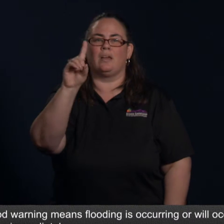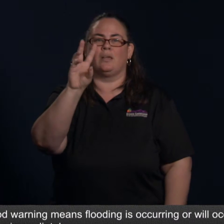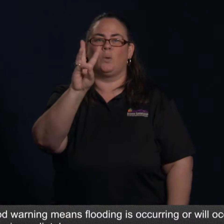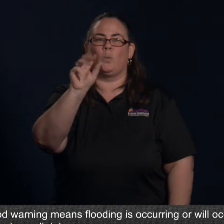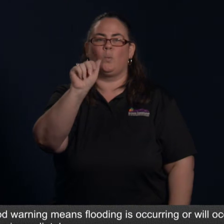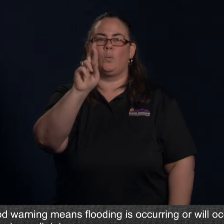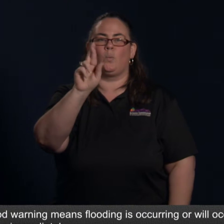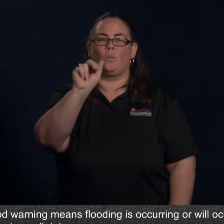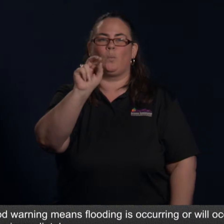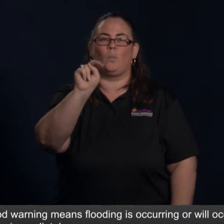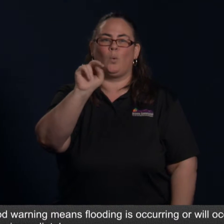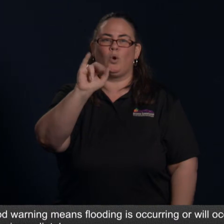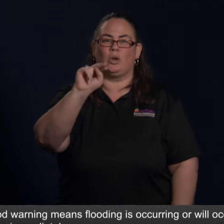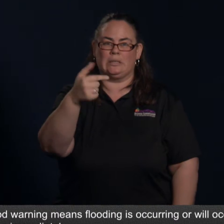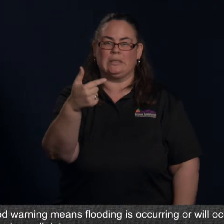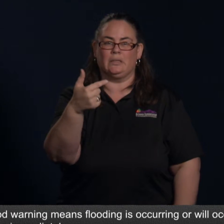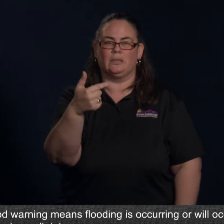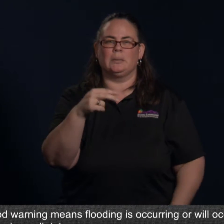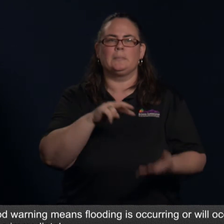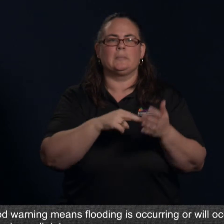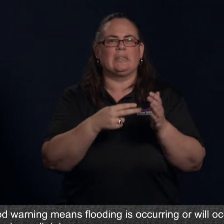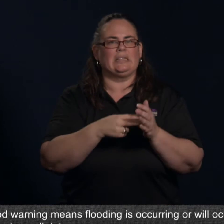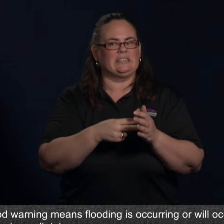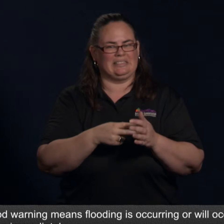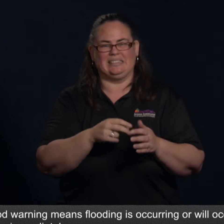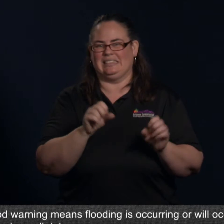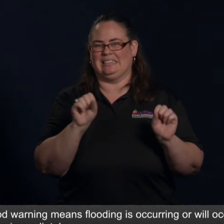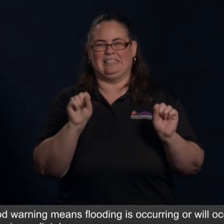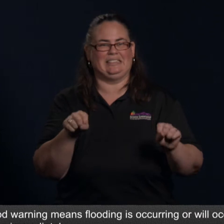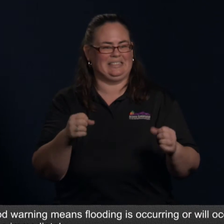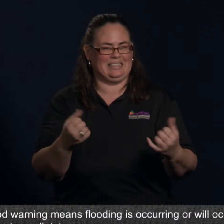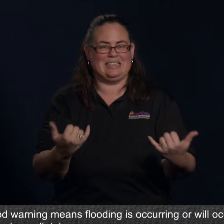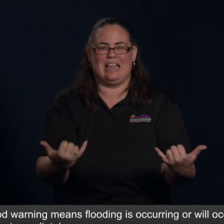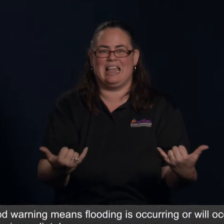Flood warning means flooding is occurring